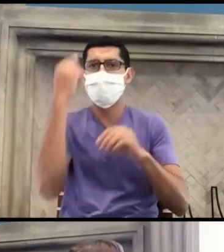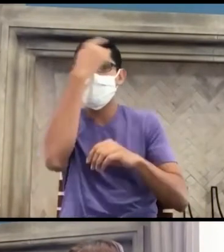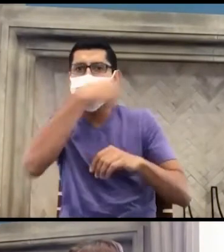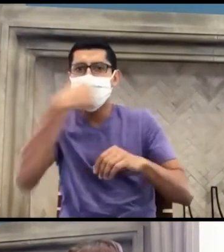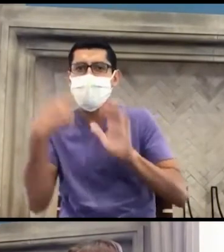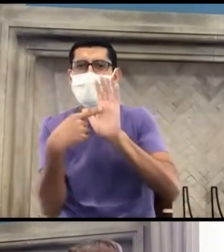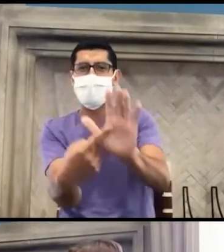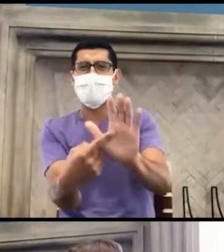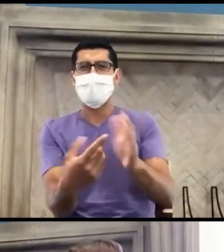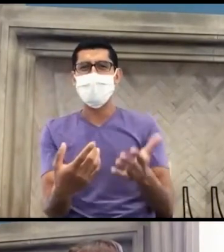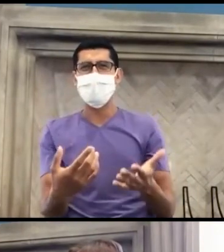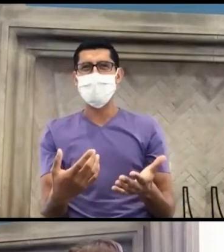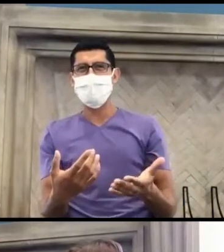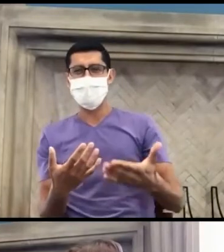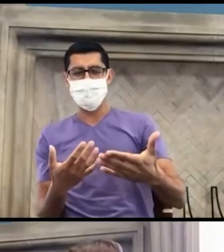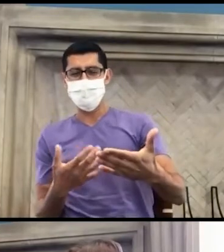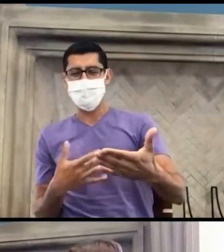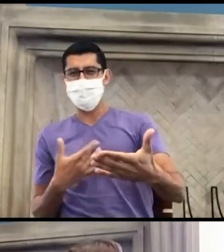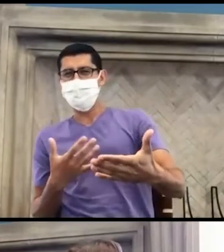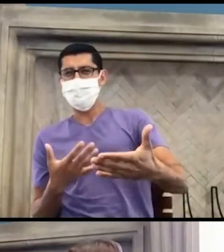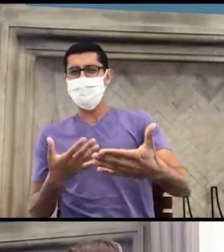to look at that person.